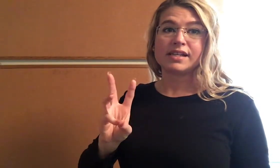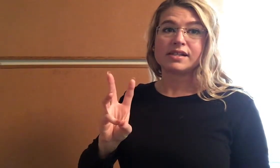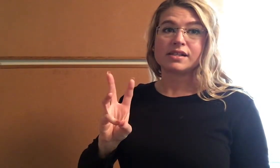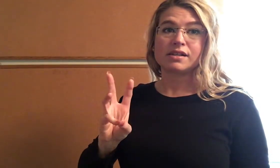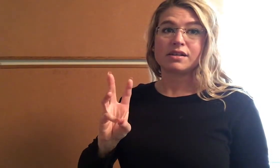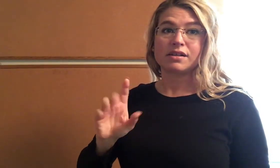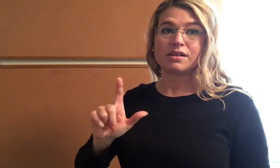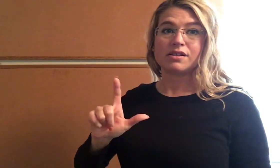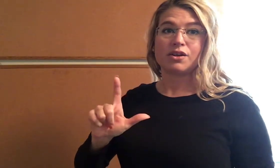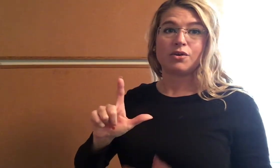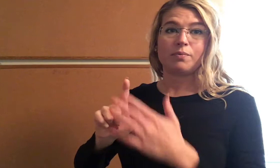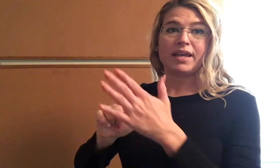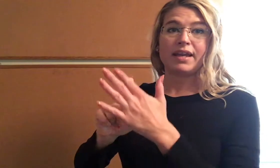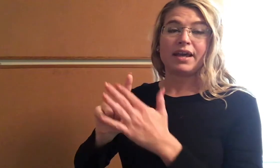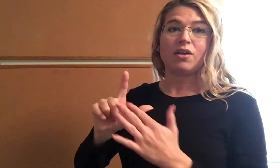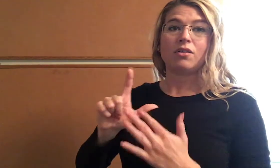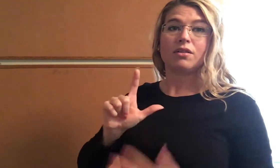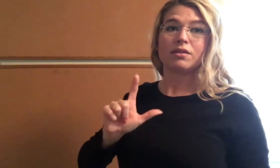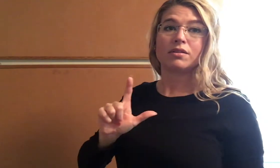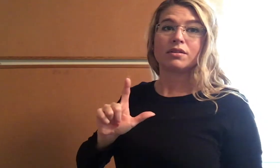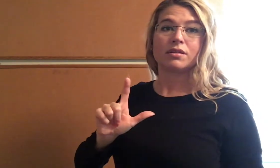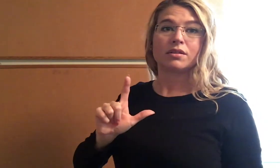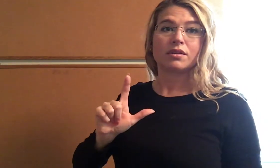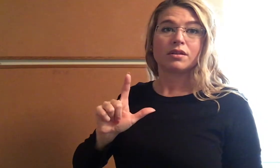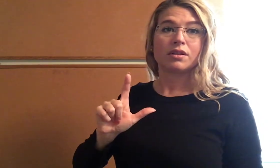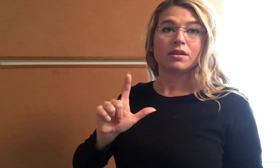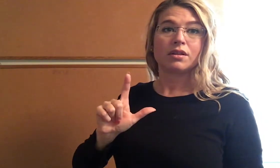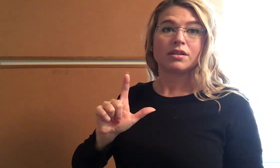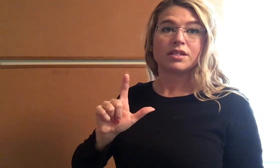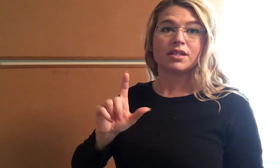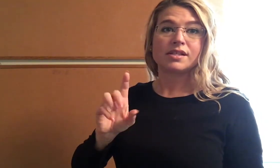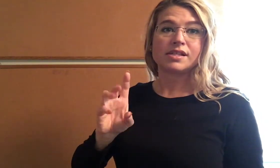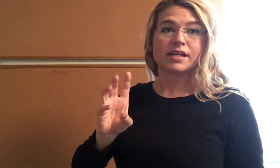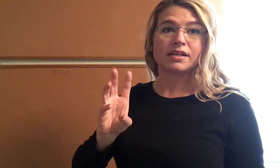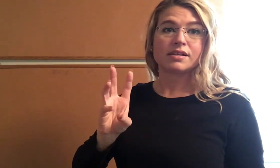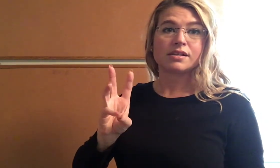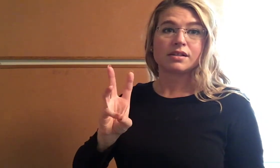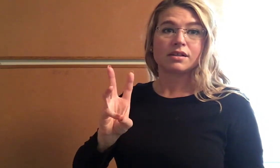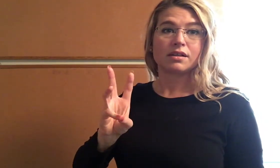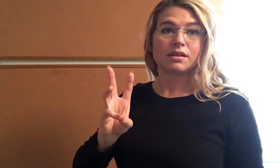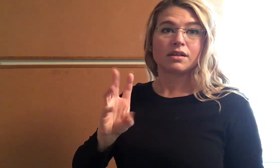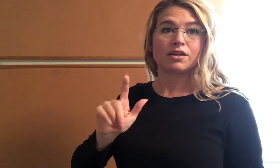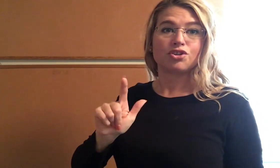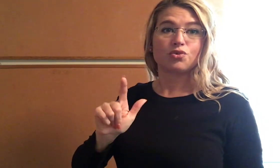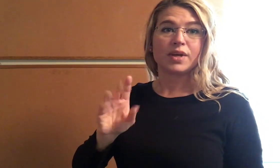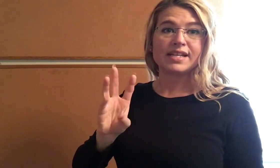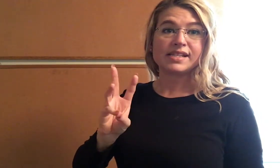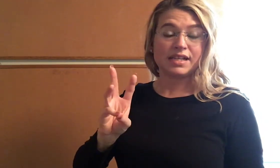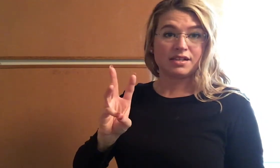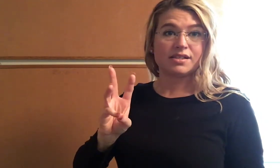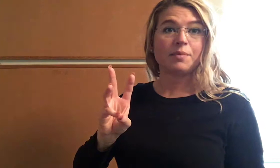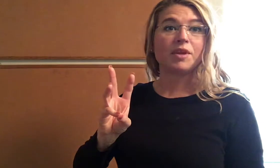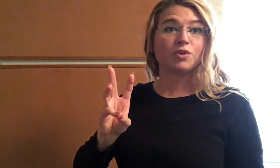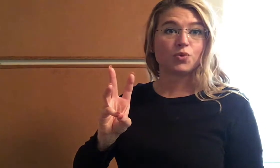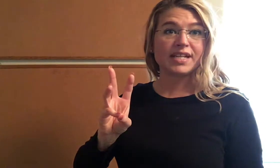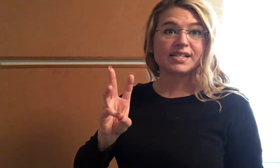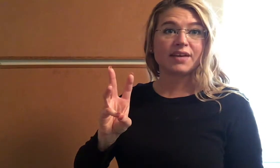26, so make an L to the 6. 26, same thing with